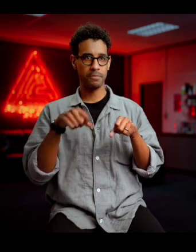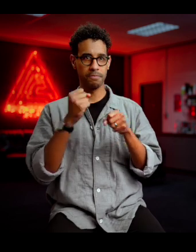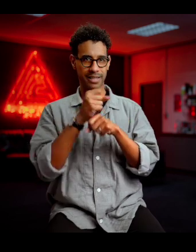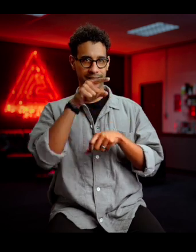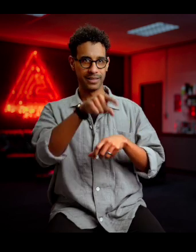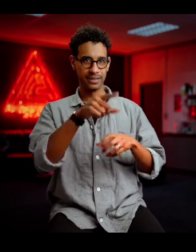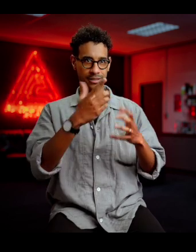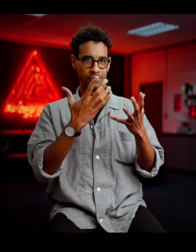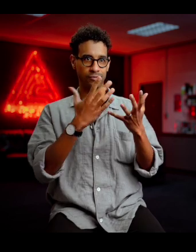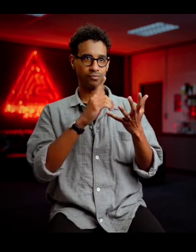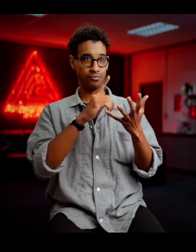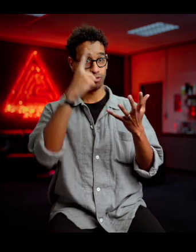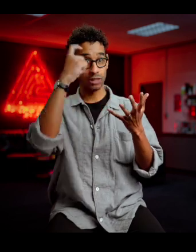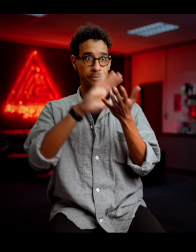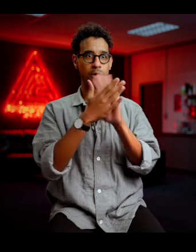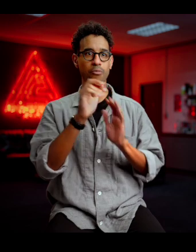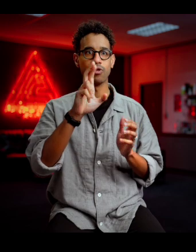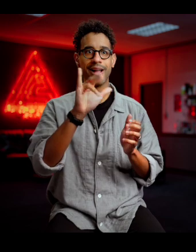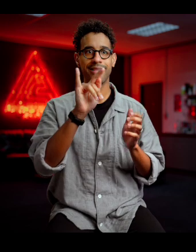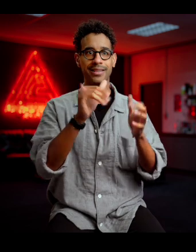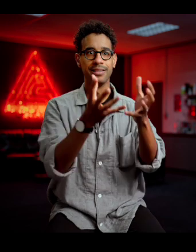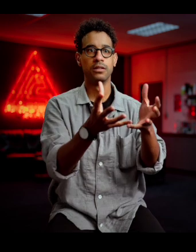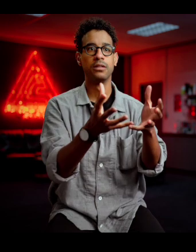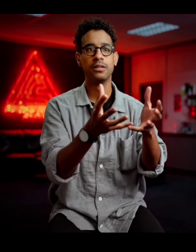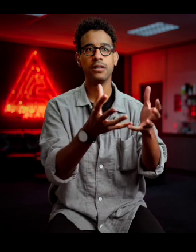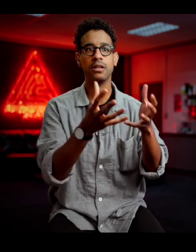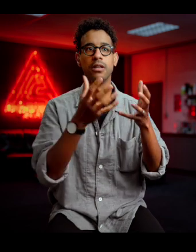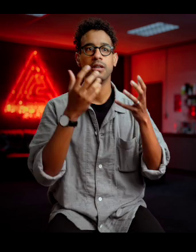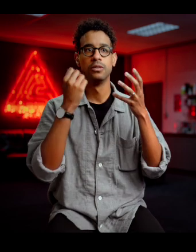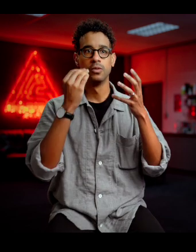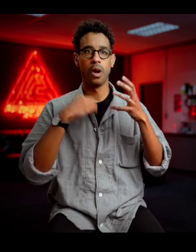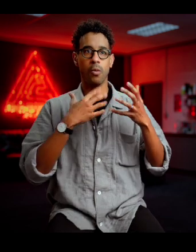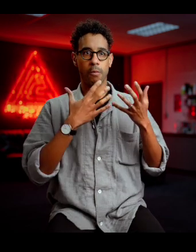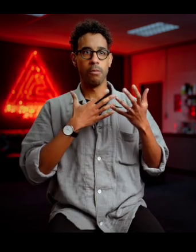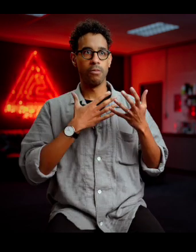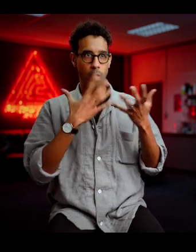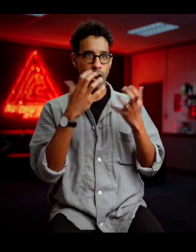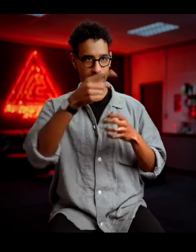language. And if I could make that dream a reality, even in a film, that would be so